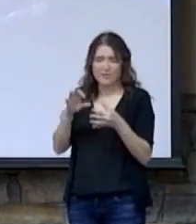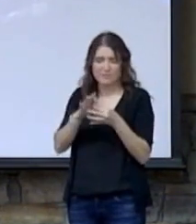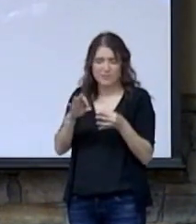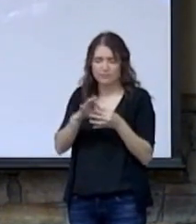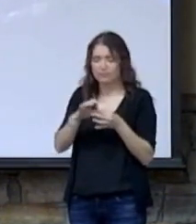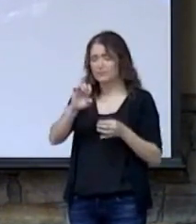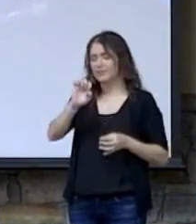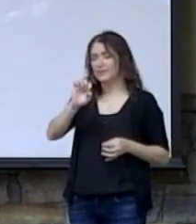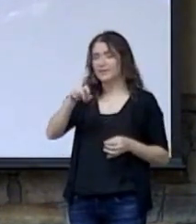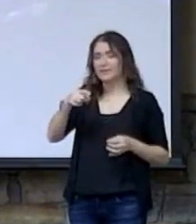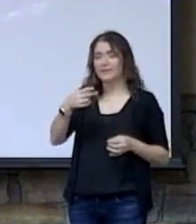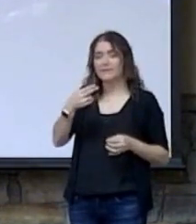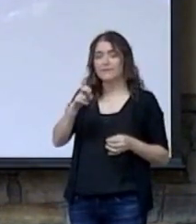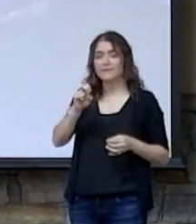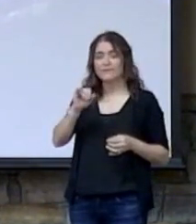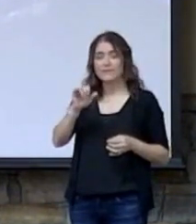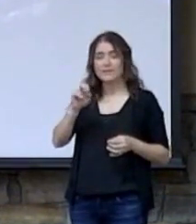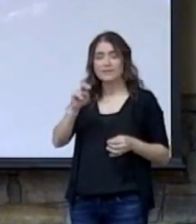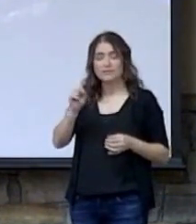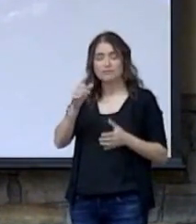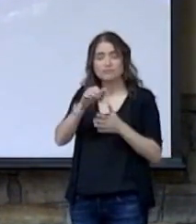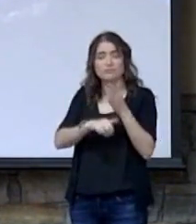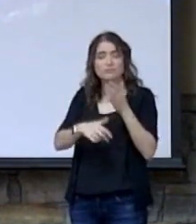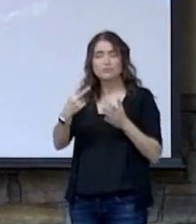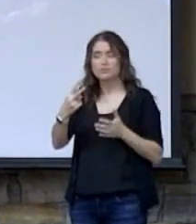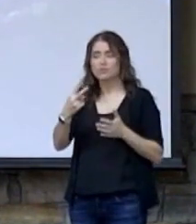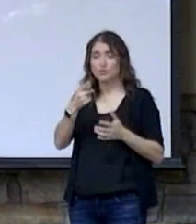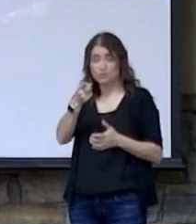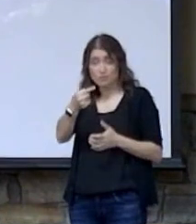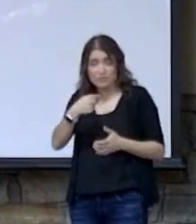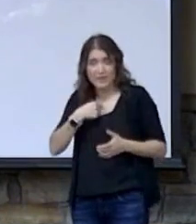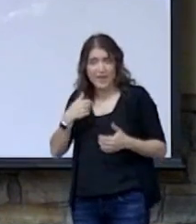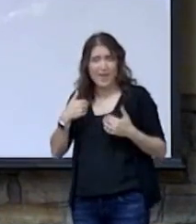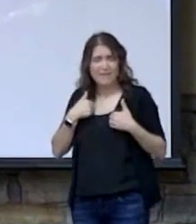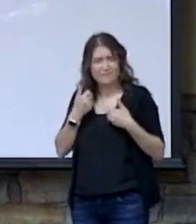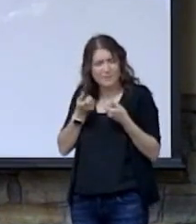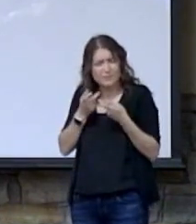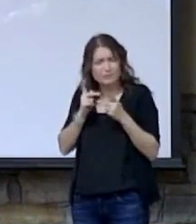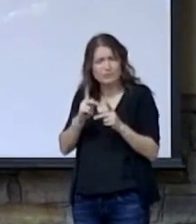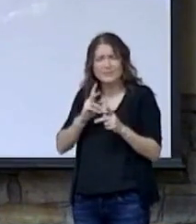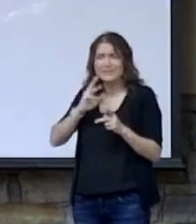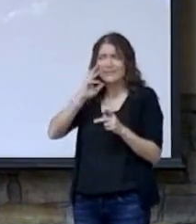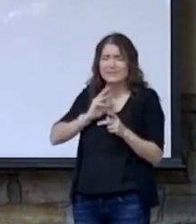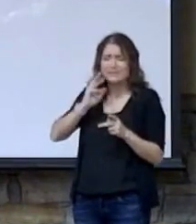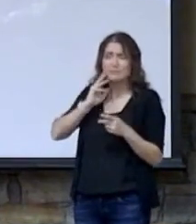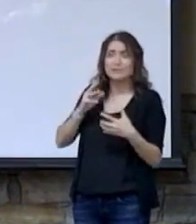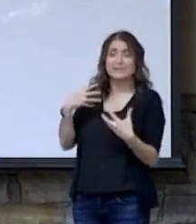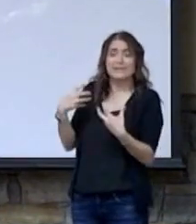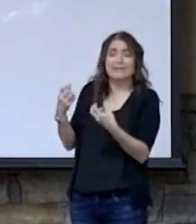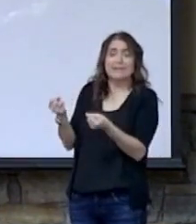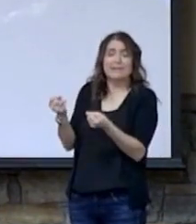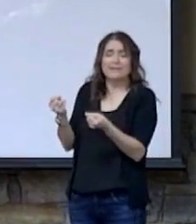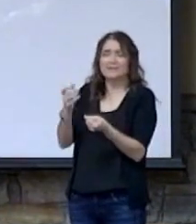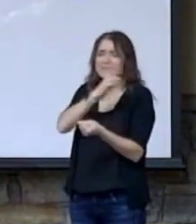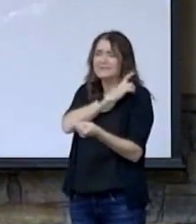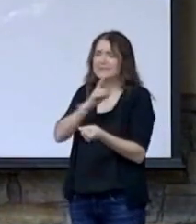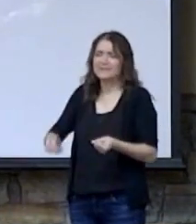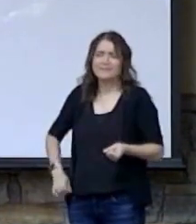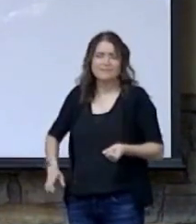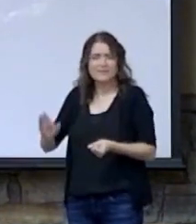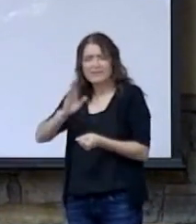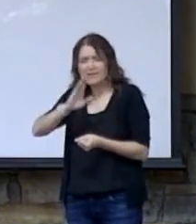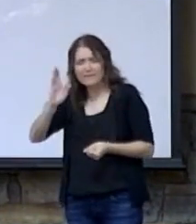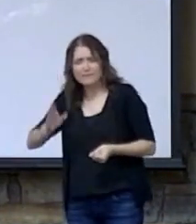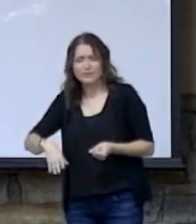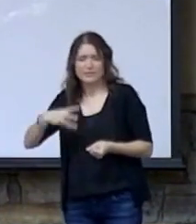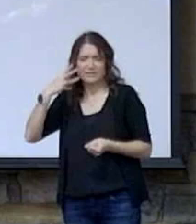2. You and I have the opportunity to experience healing in a way that David never did.